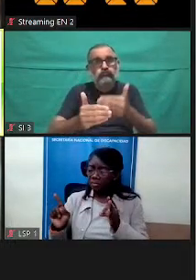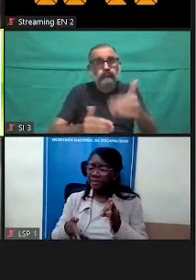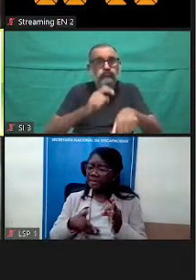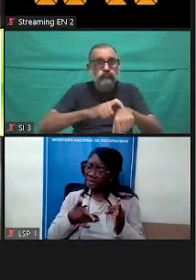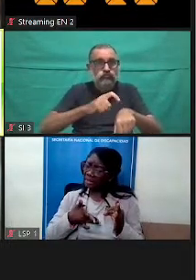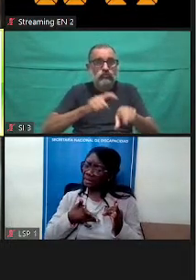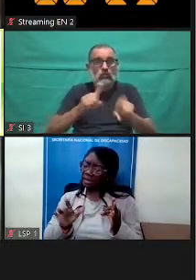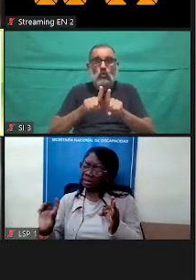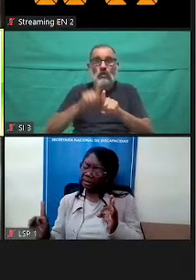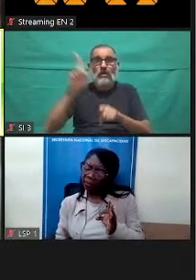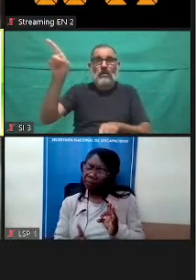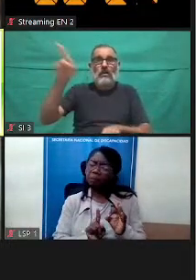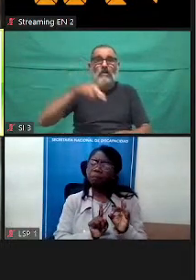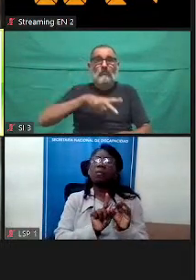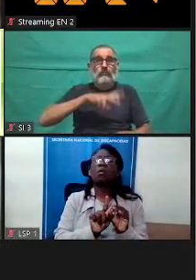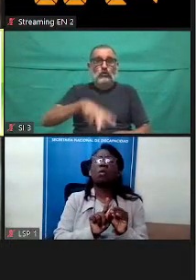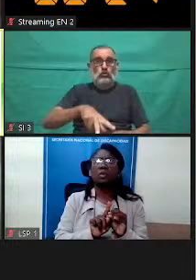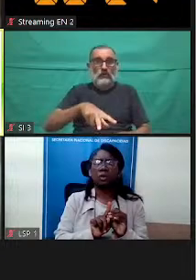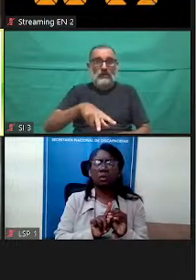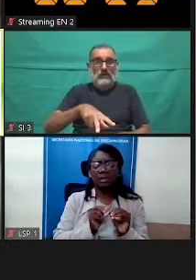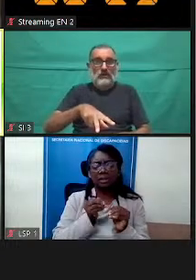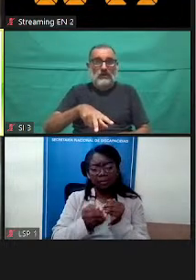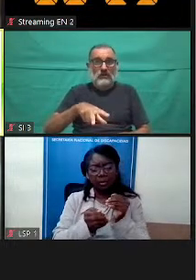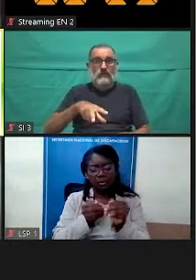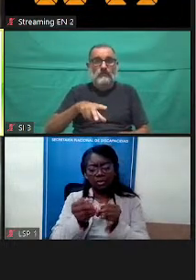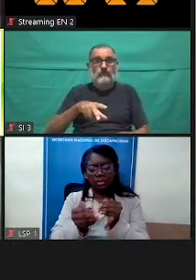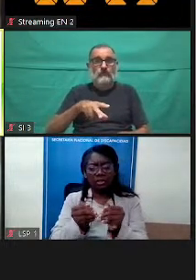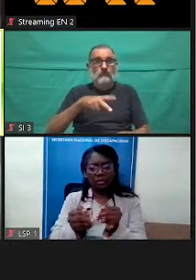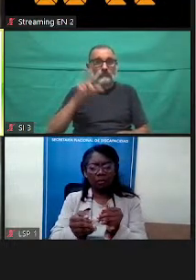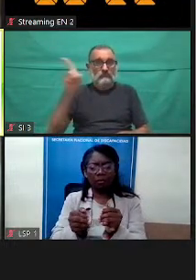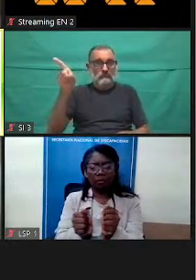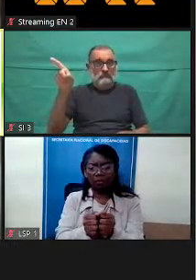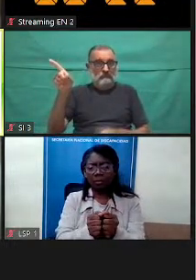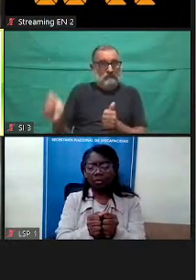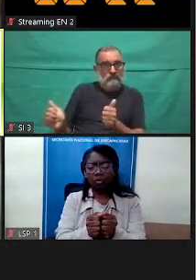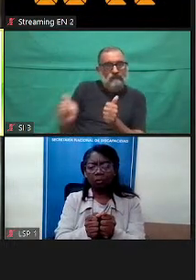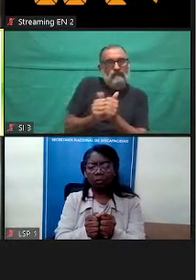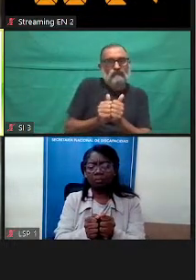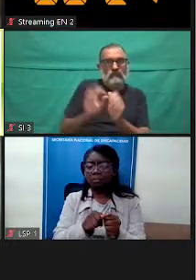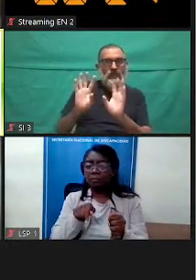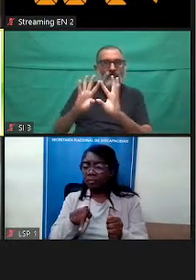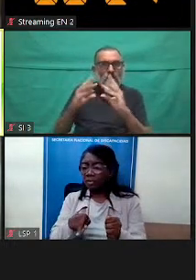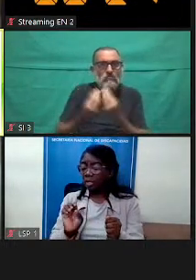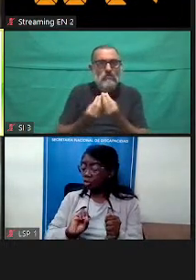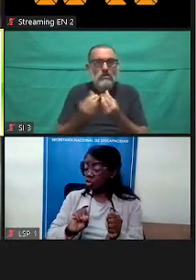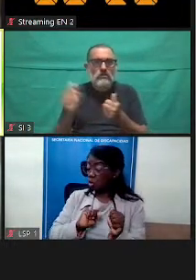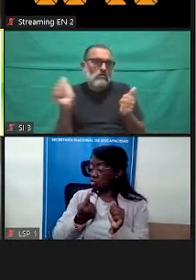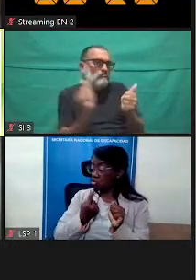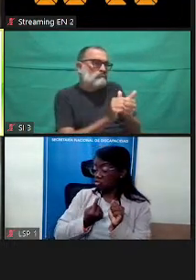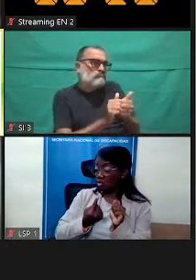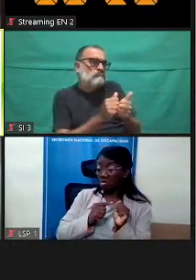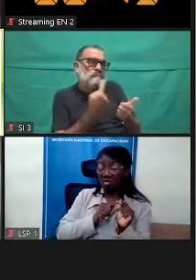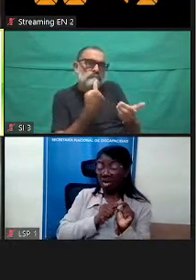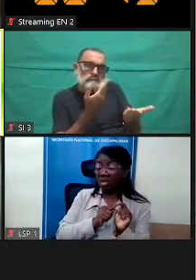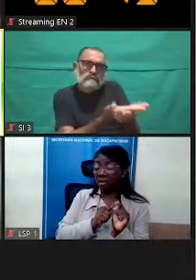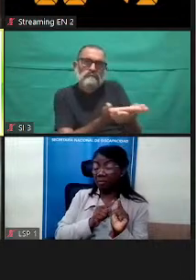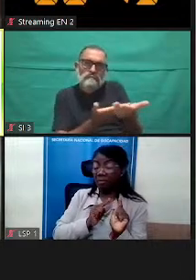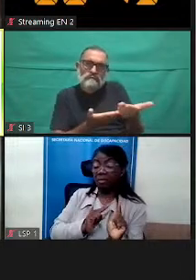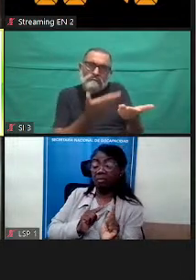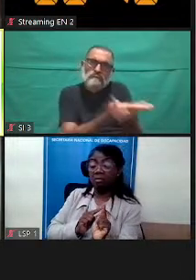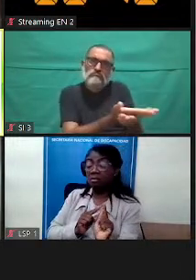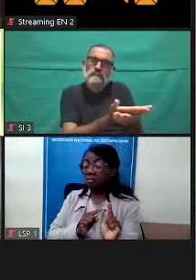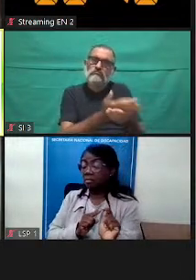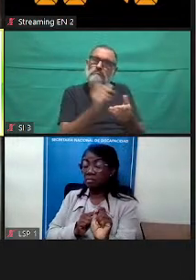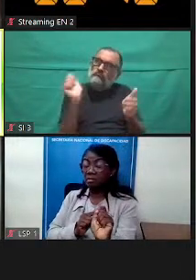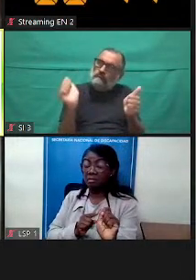to feel this accompaniment this process of someone being there that we're not leaving